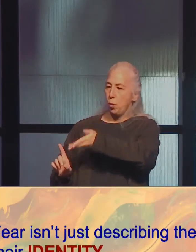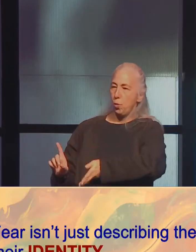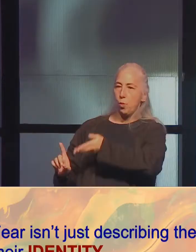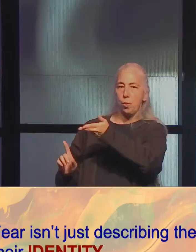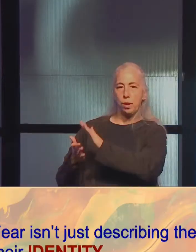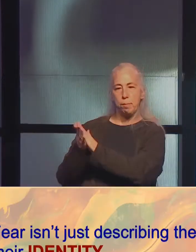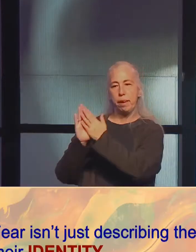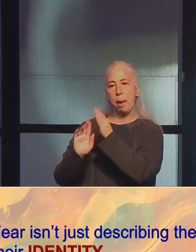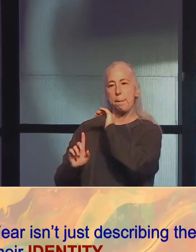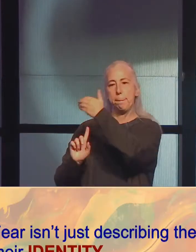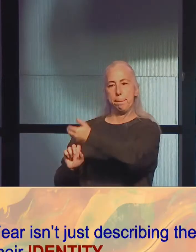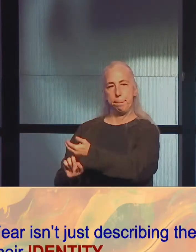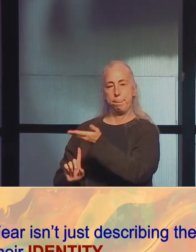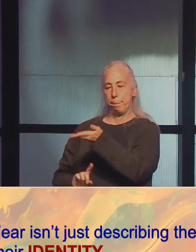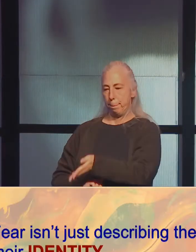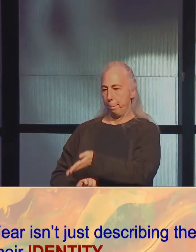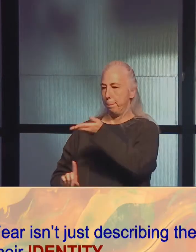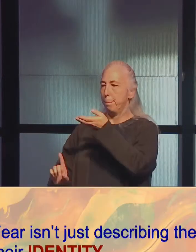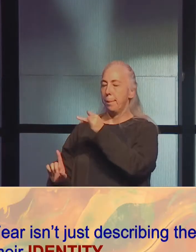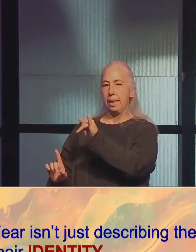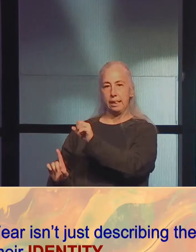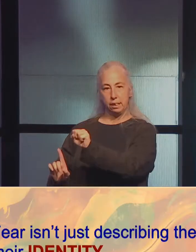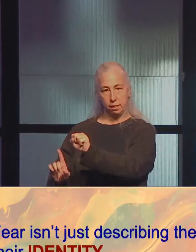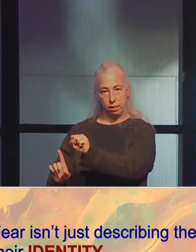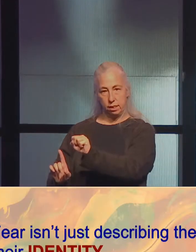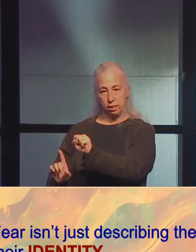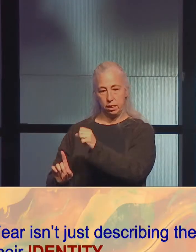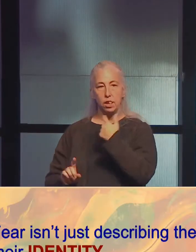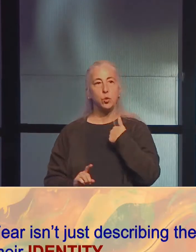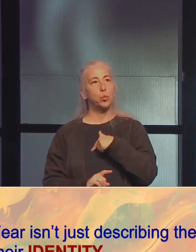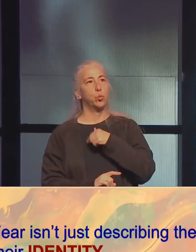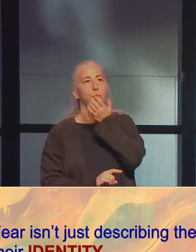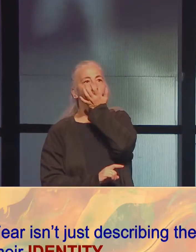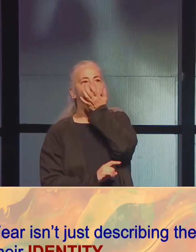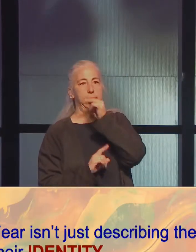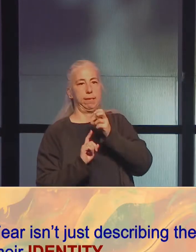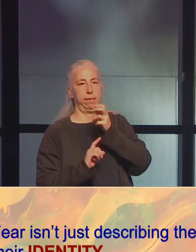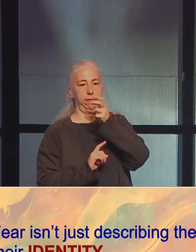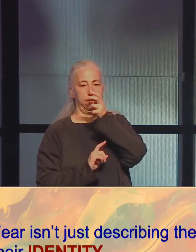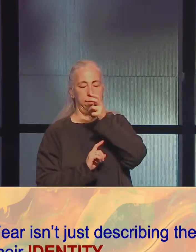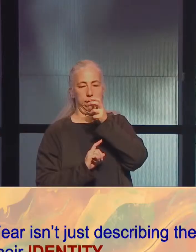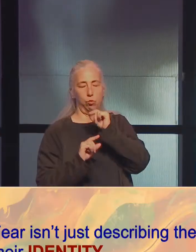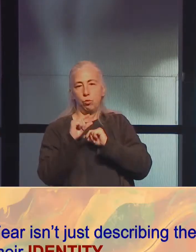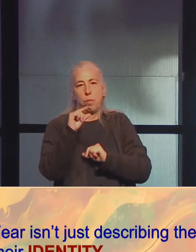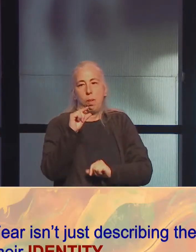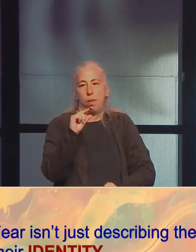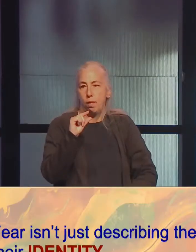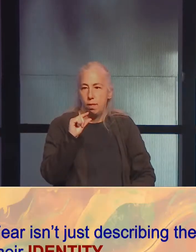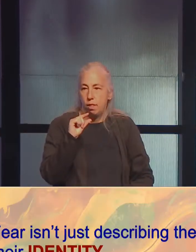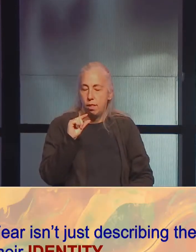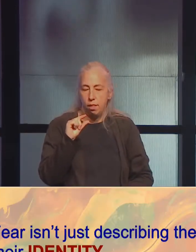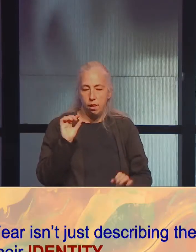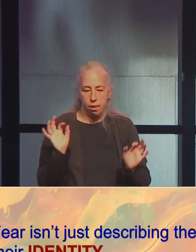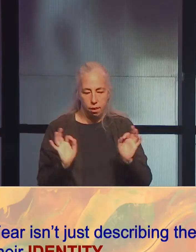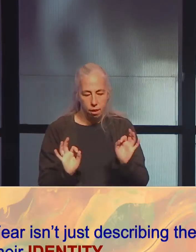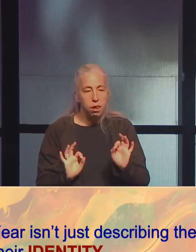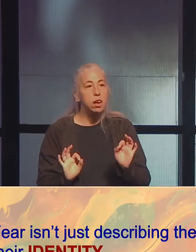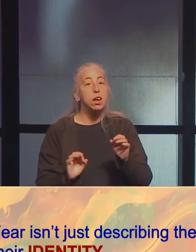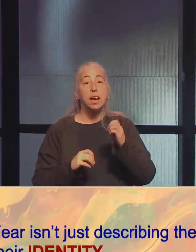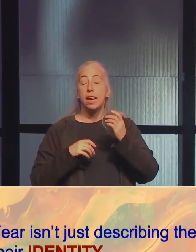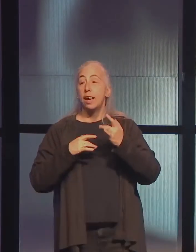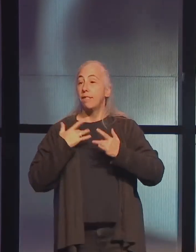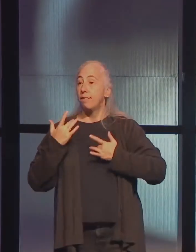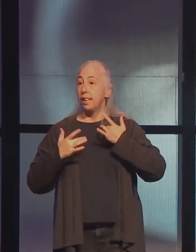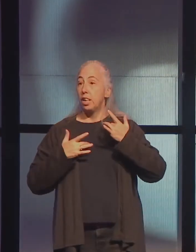say? We are grasshoppers. Fear wasn't just an emotion. Fear was